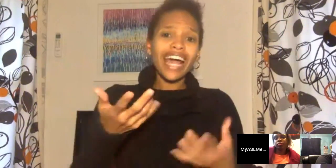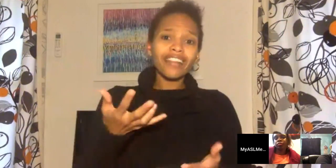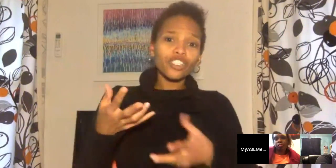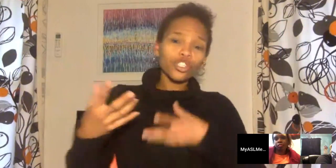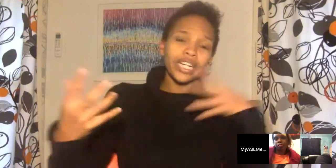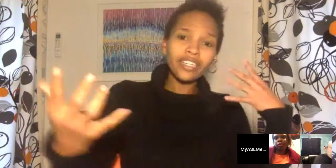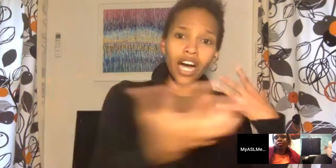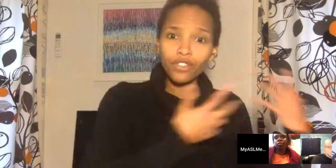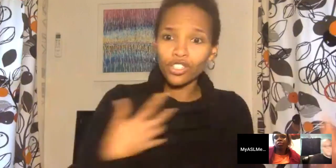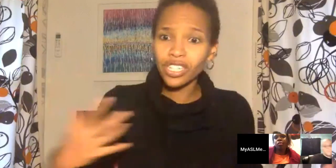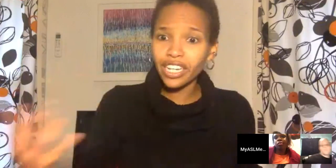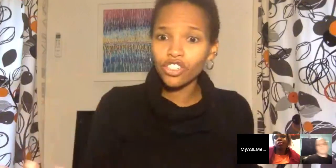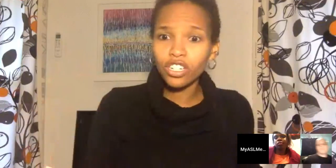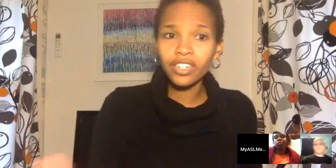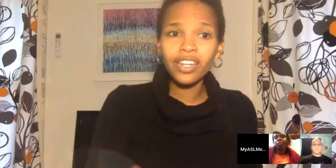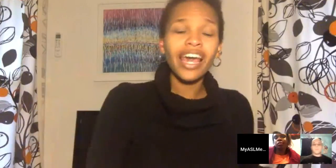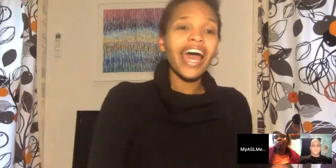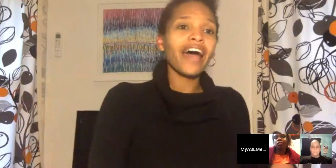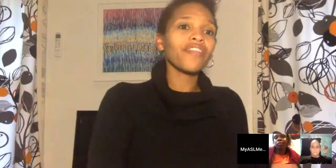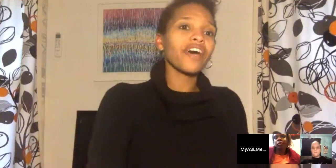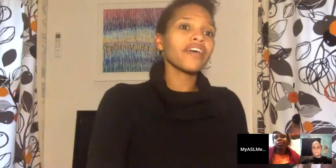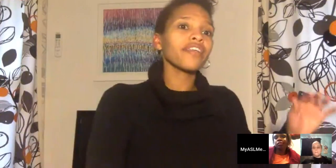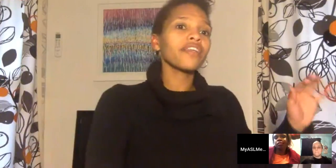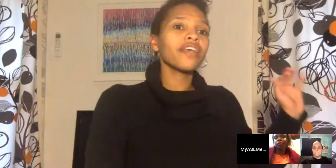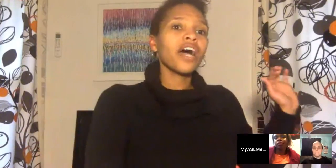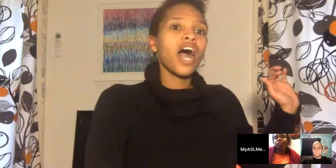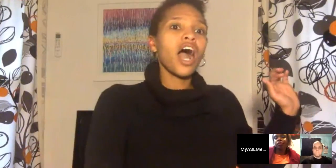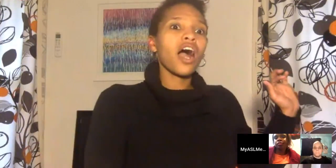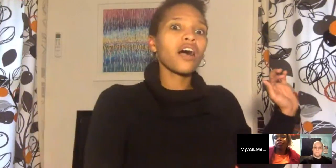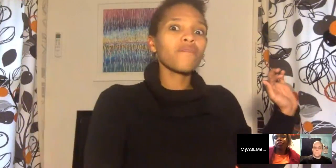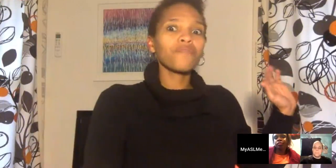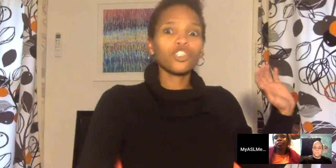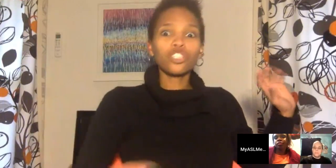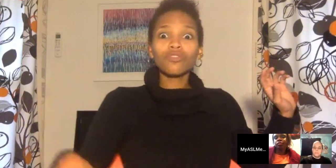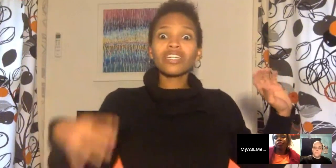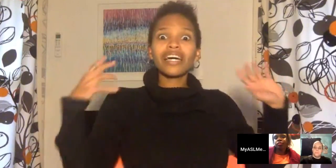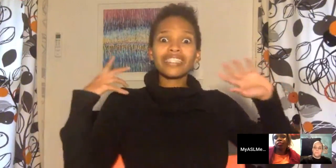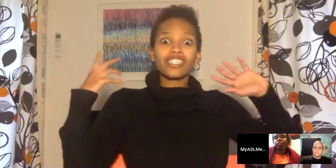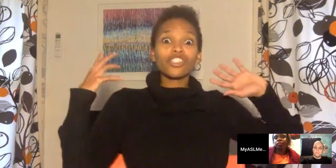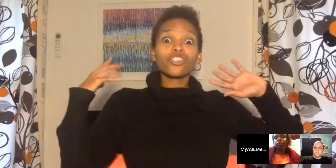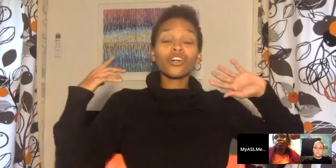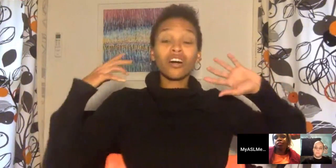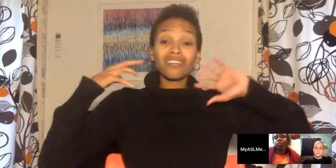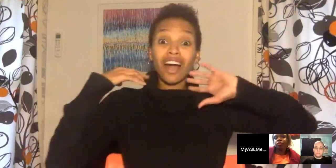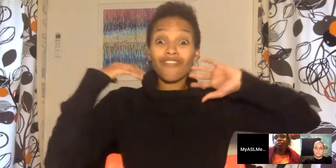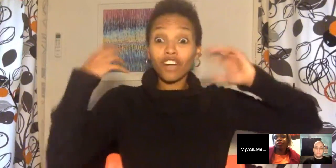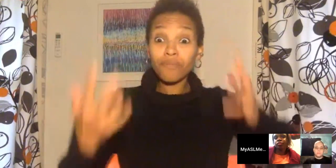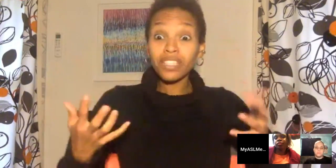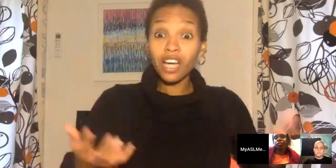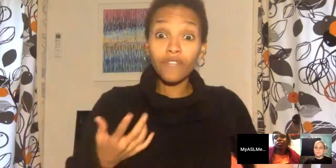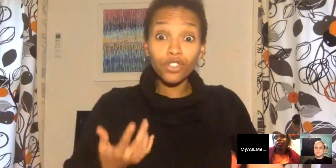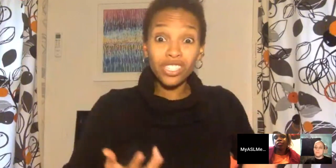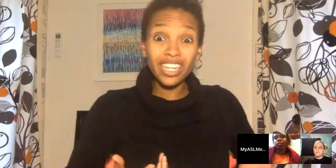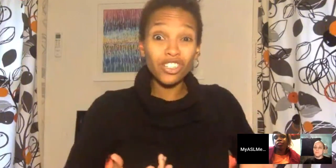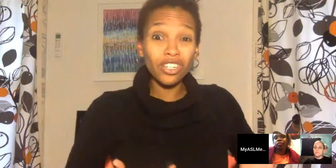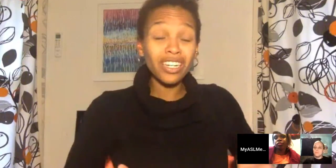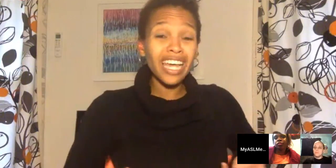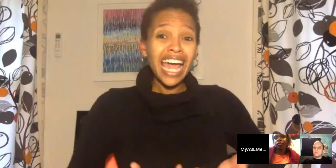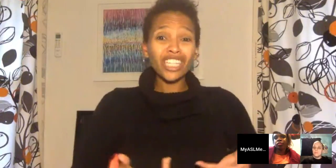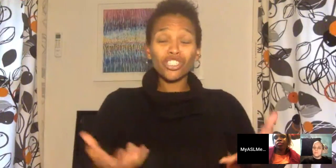this great conversation, and then she realized she took a lot from this conversation, and she's